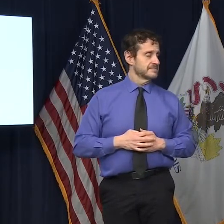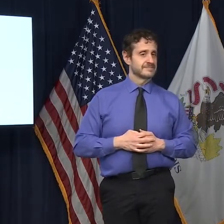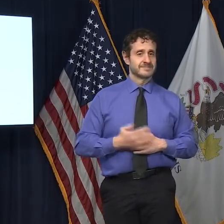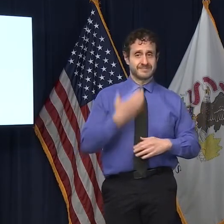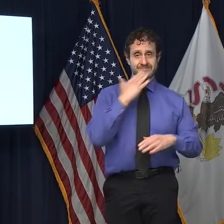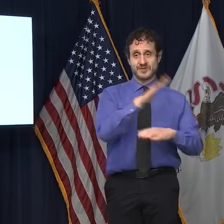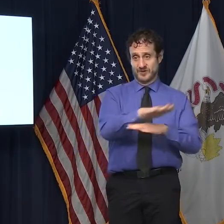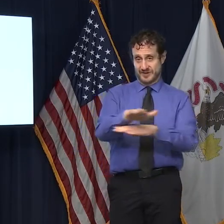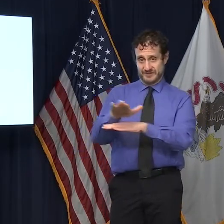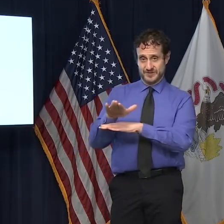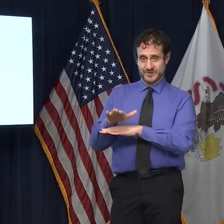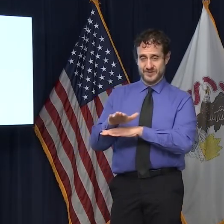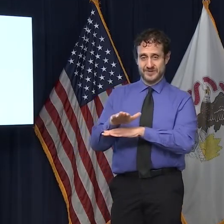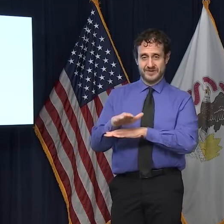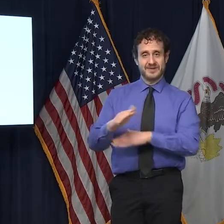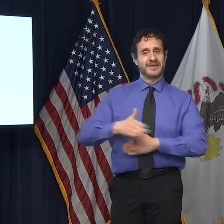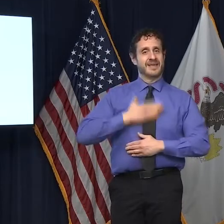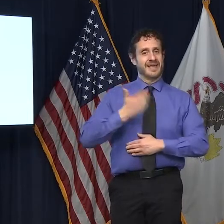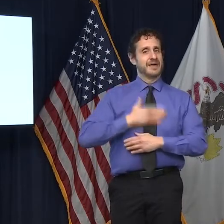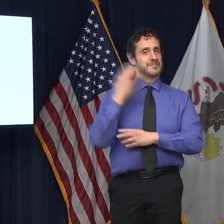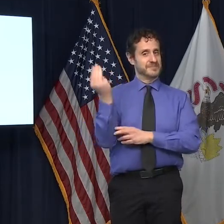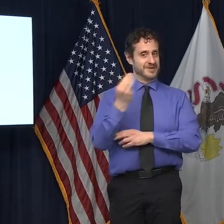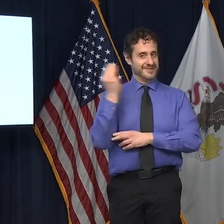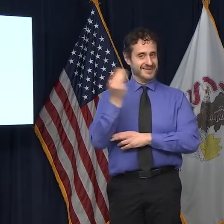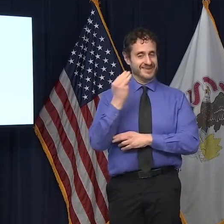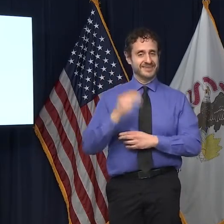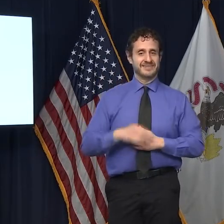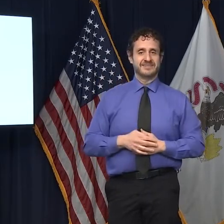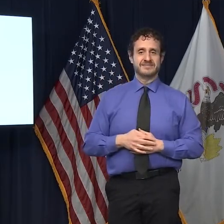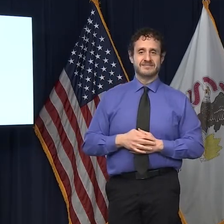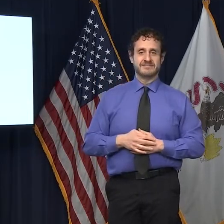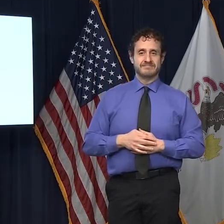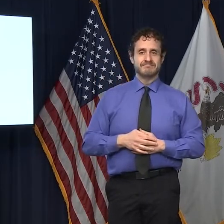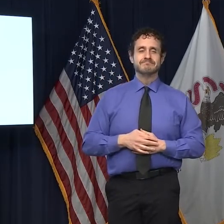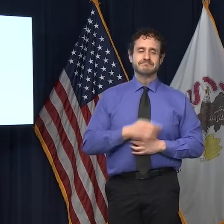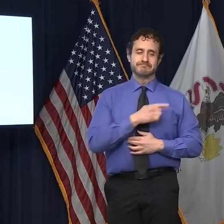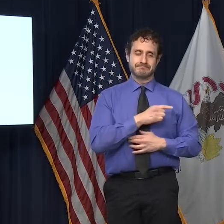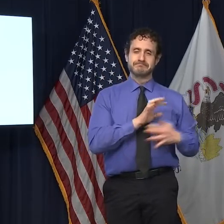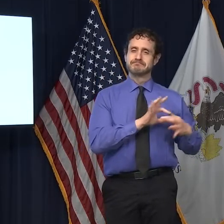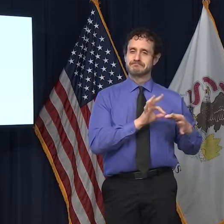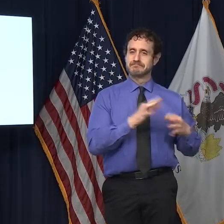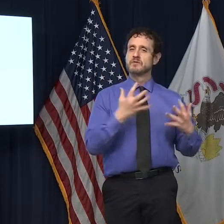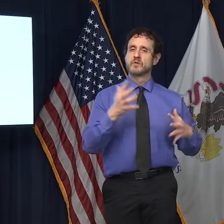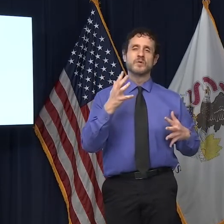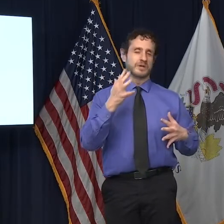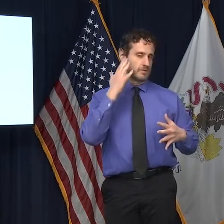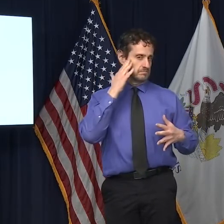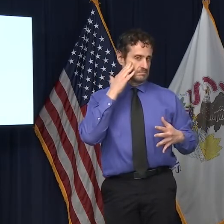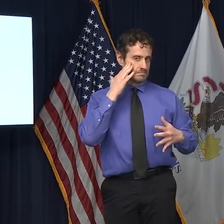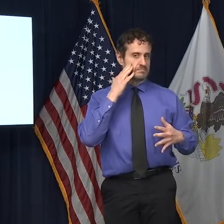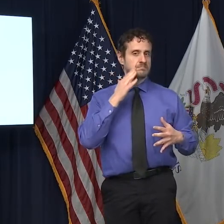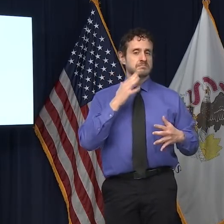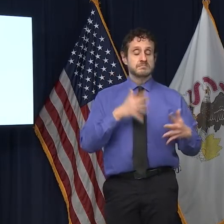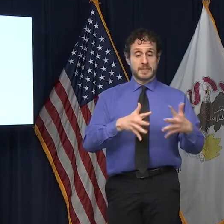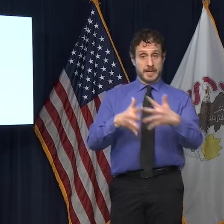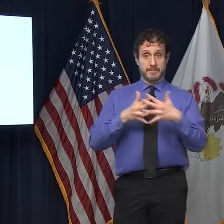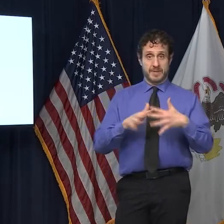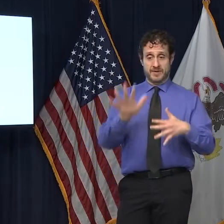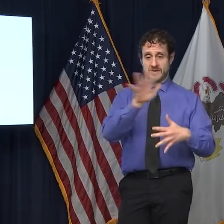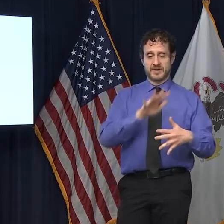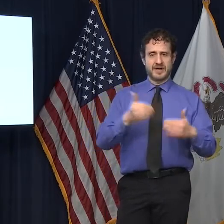Good afternoon and happy Monday. As you have heard, the U.S. has entered a new phase